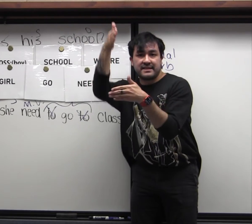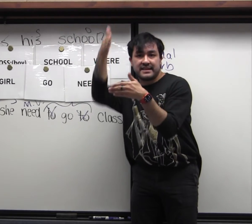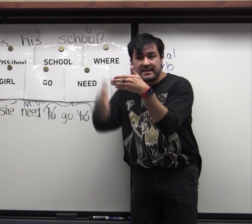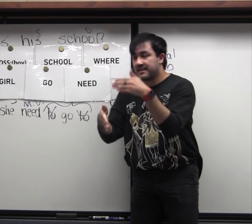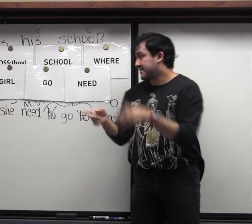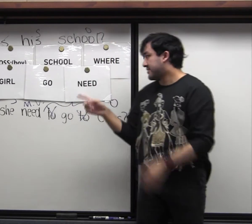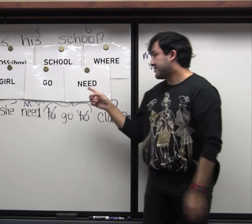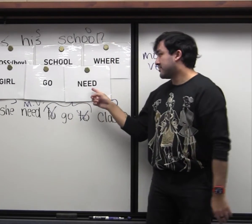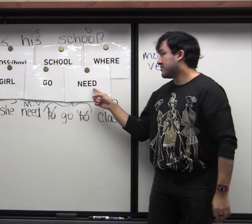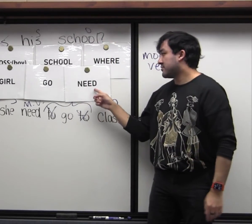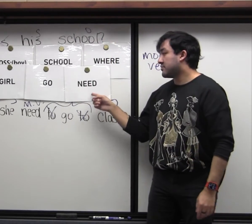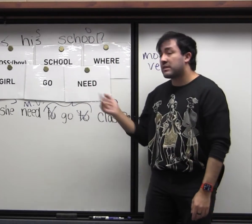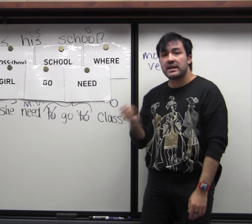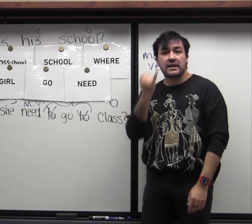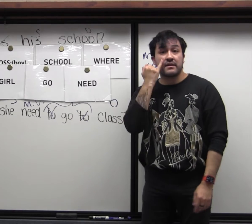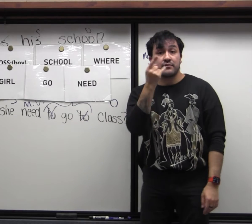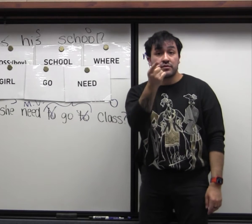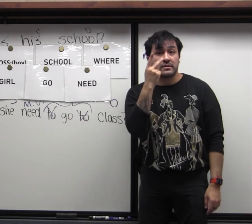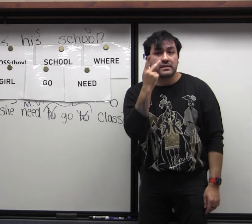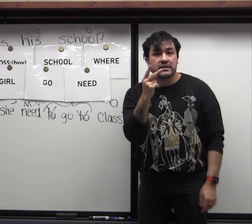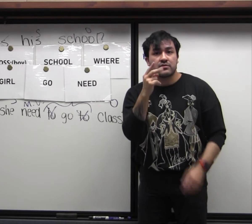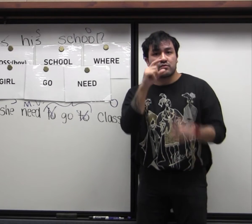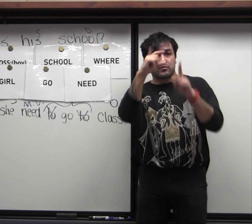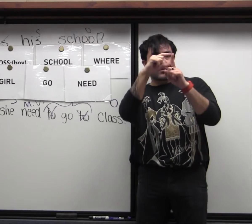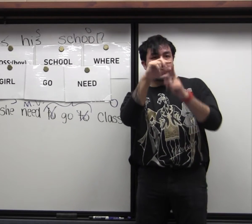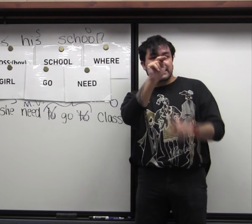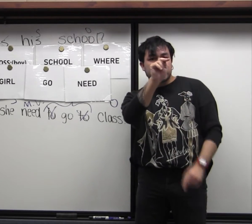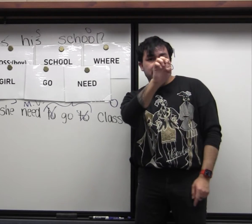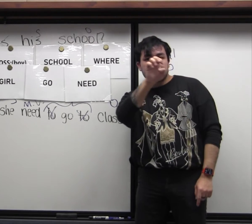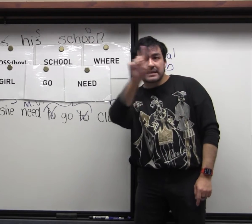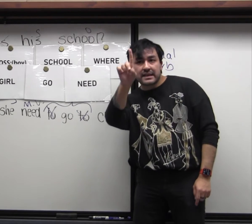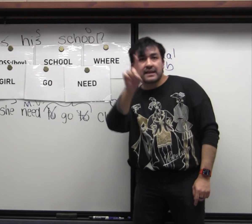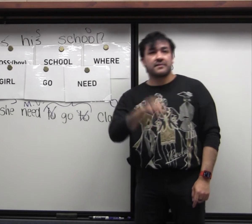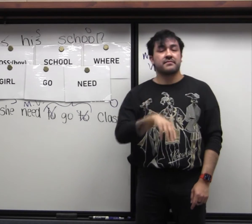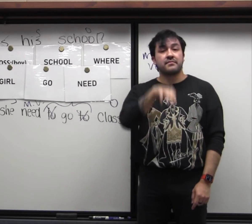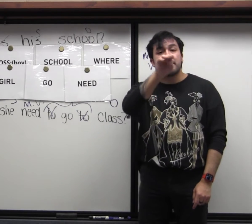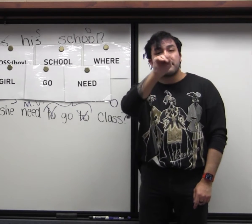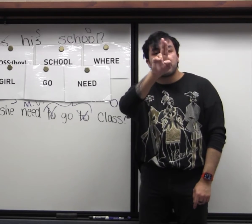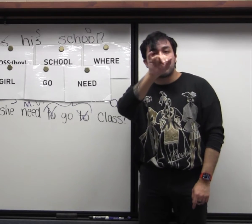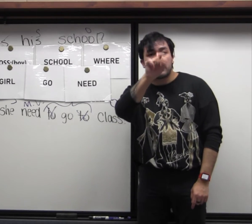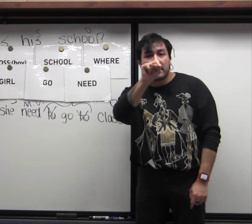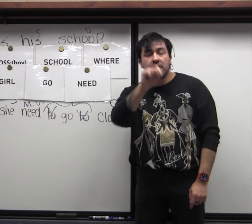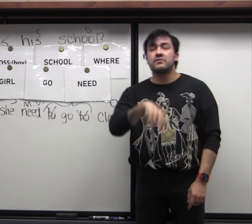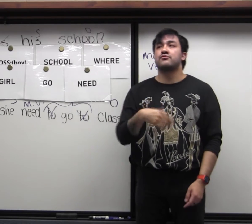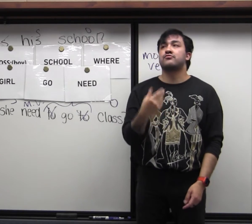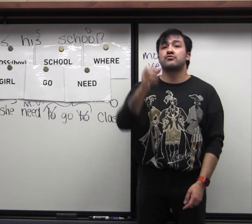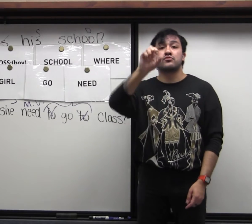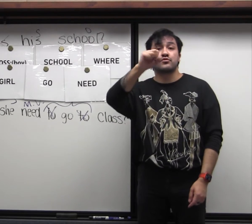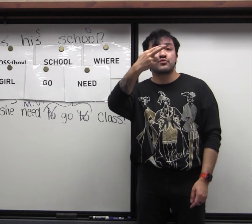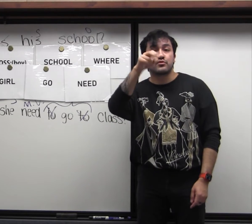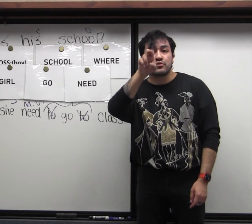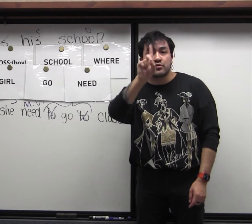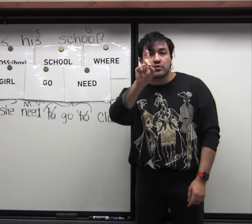sentence. And so if you see the word need,